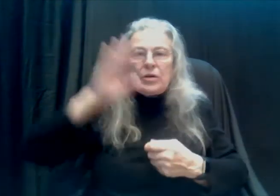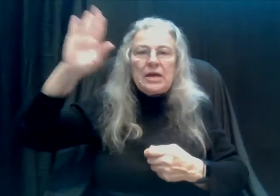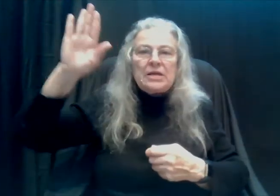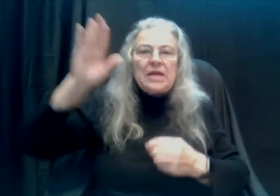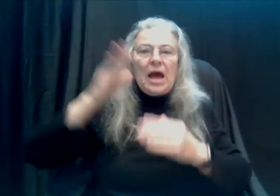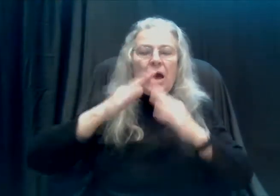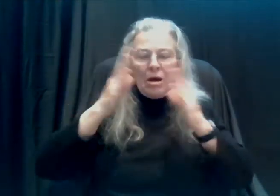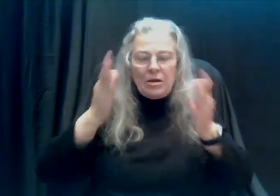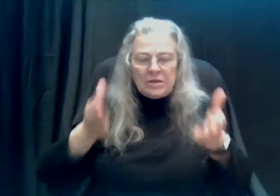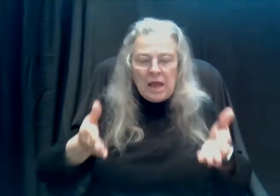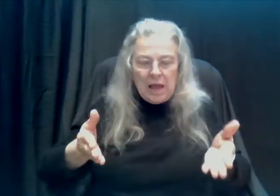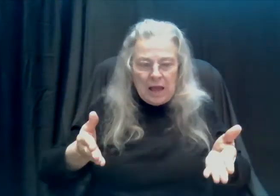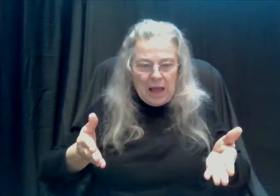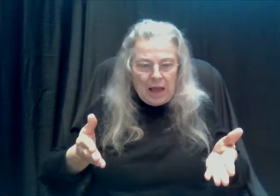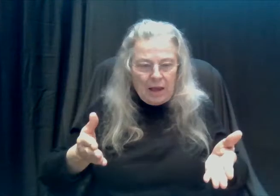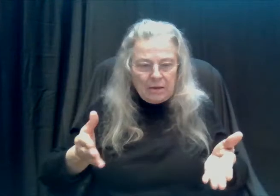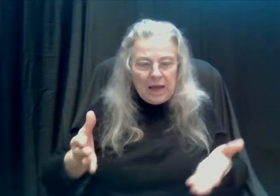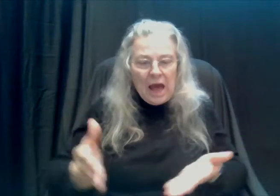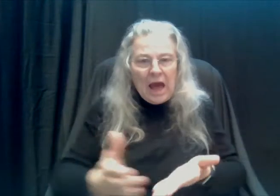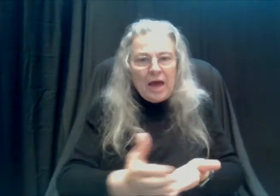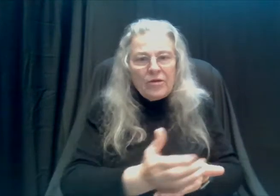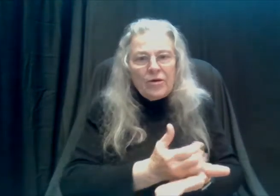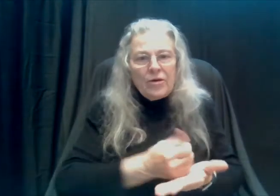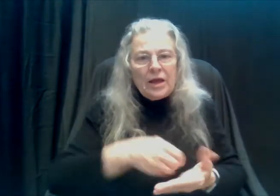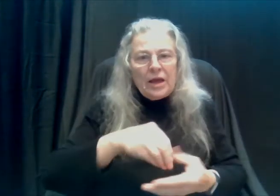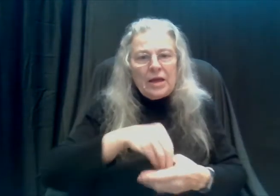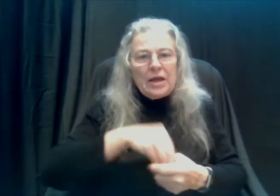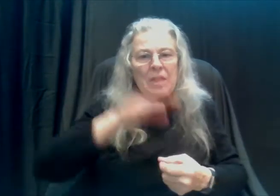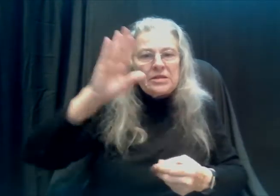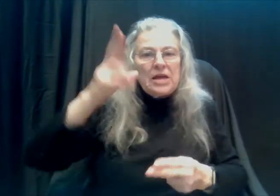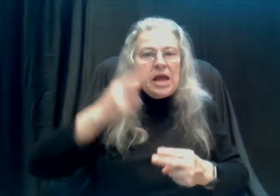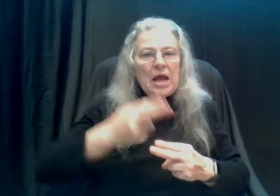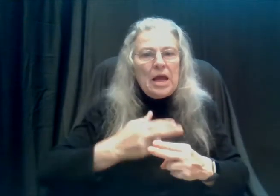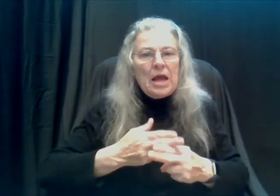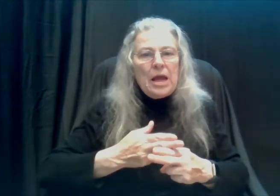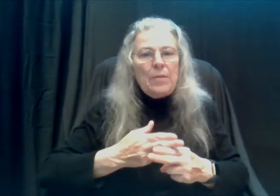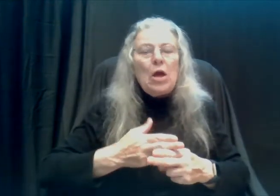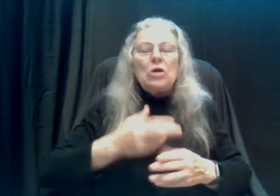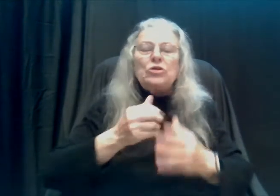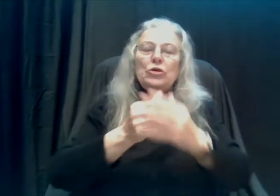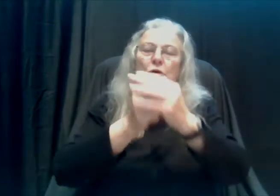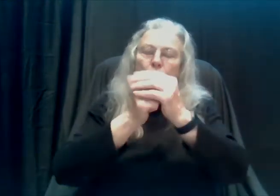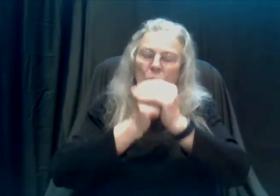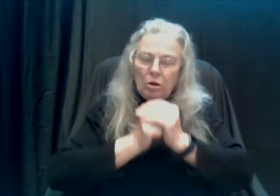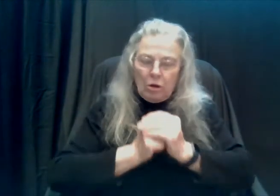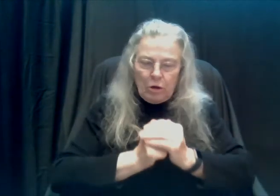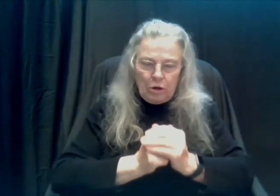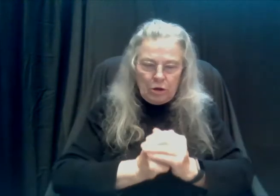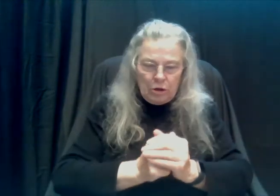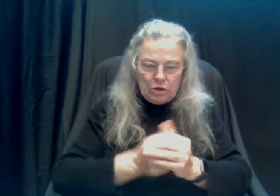his house and gathered in his name to